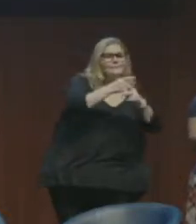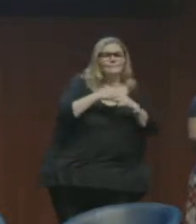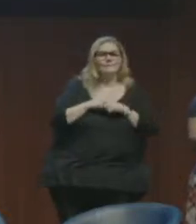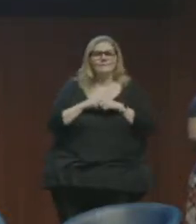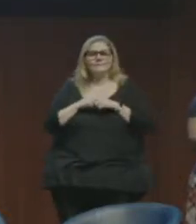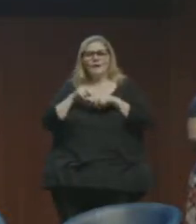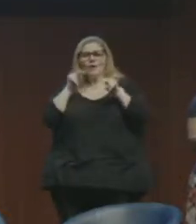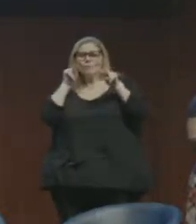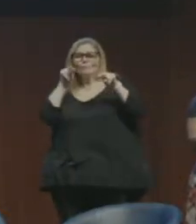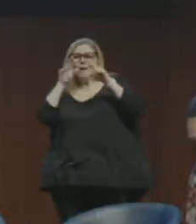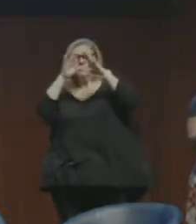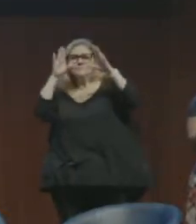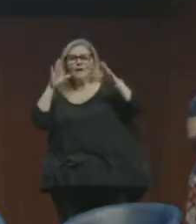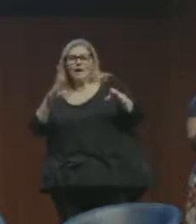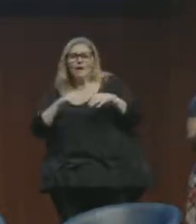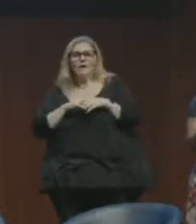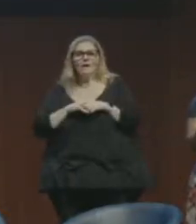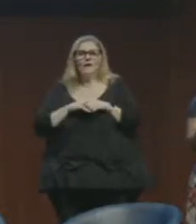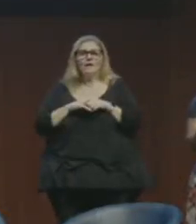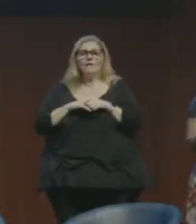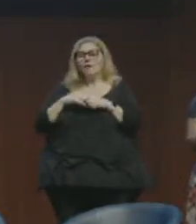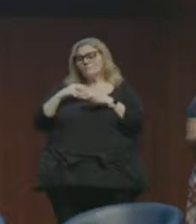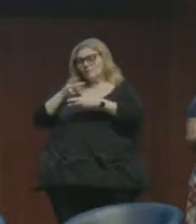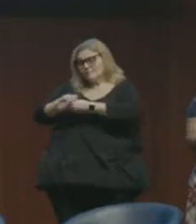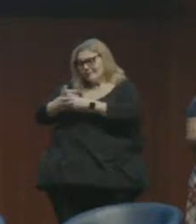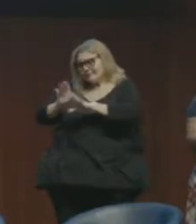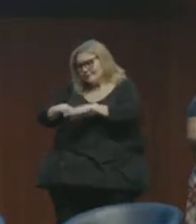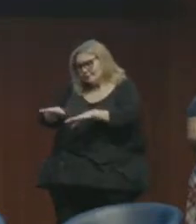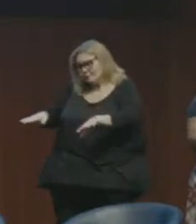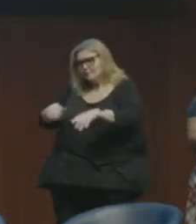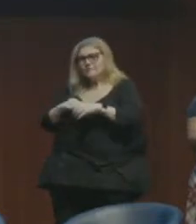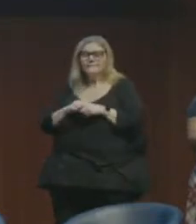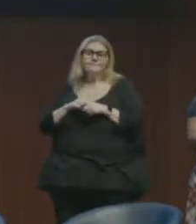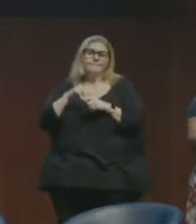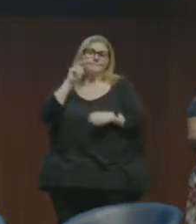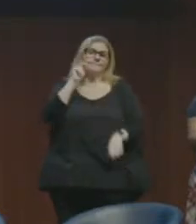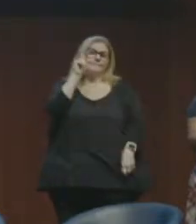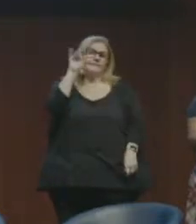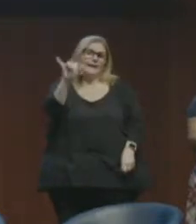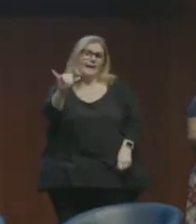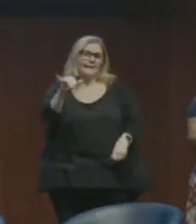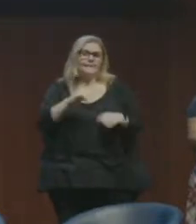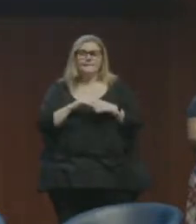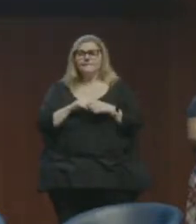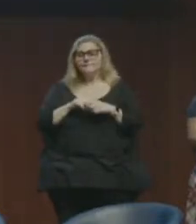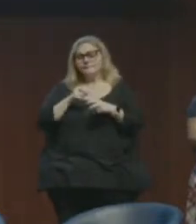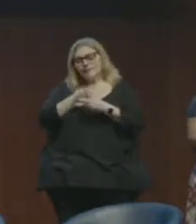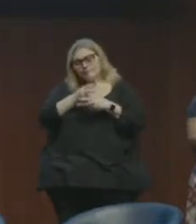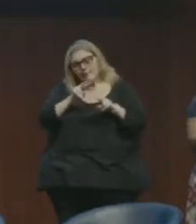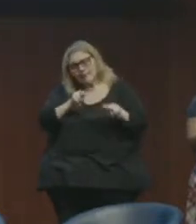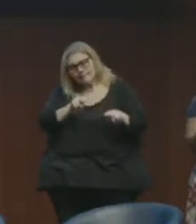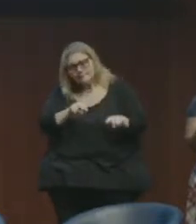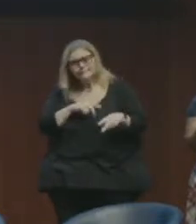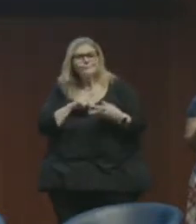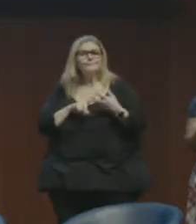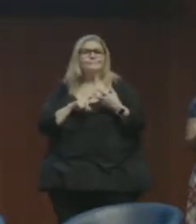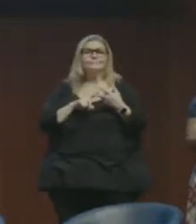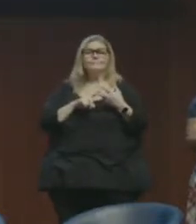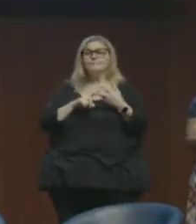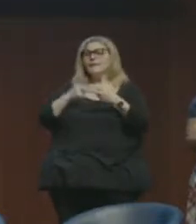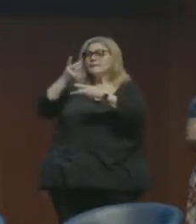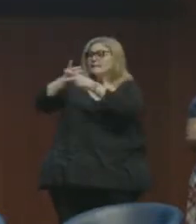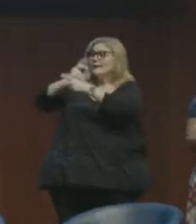house sitter, au pair, nanny, babysitter,